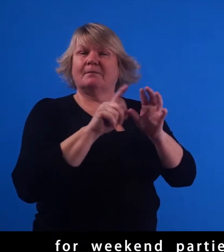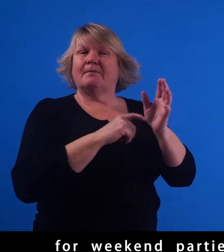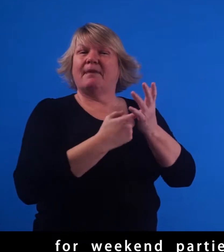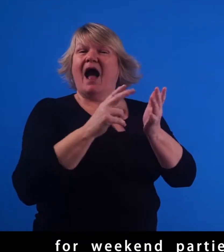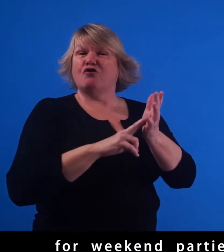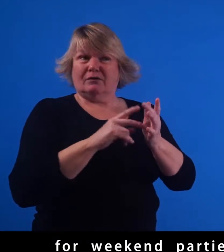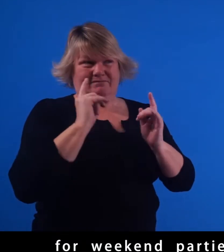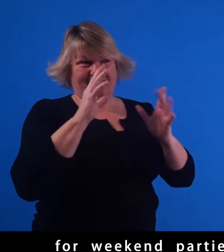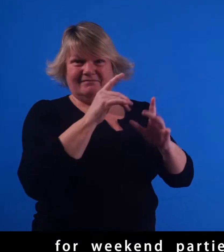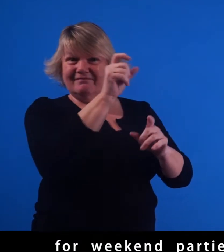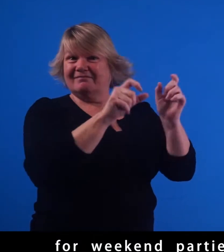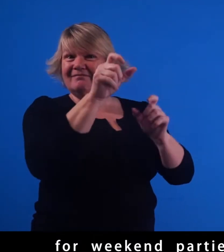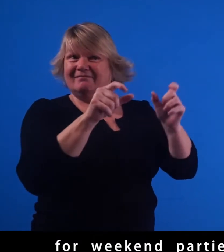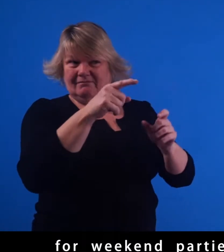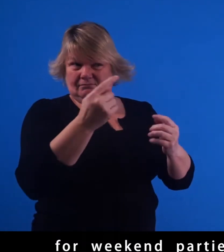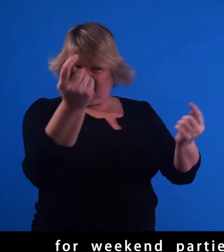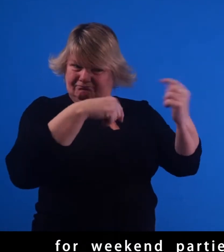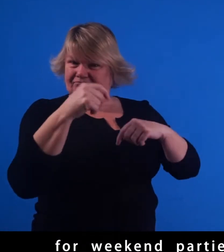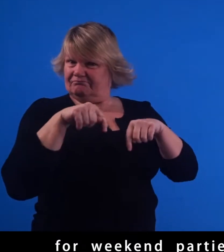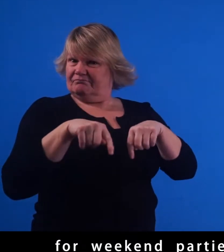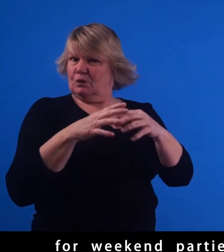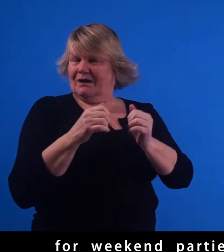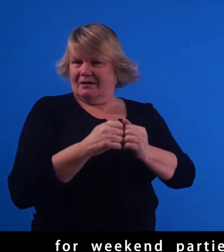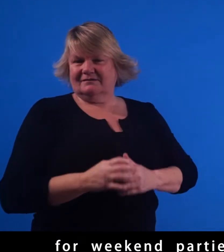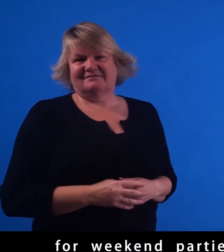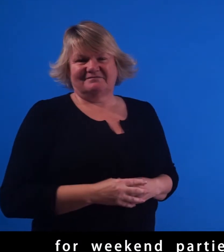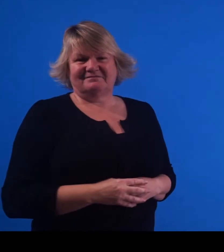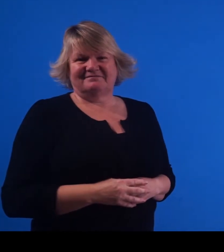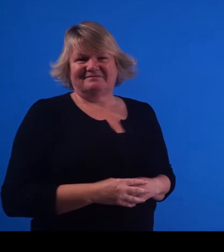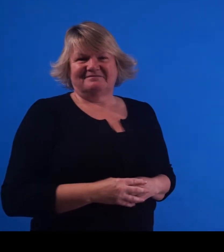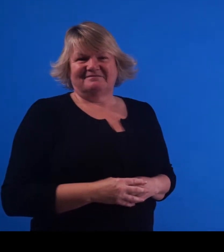for weekend parties at his country retreat.